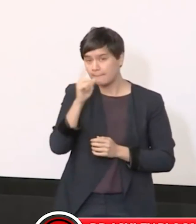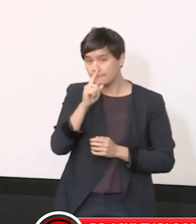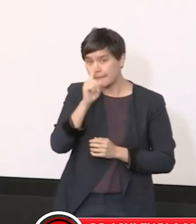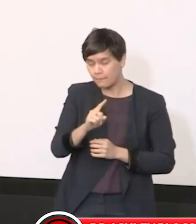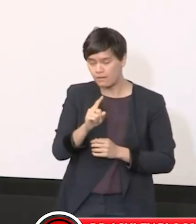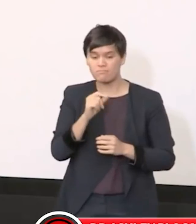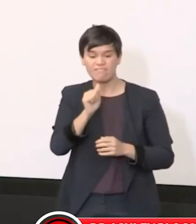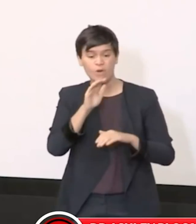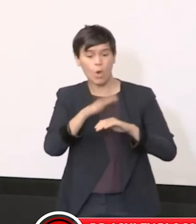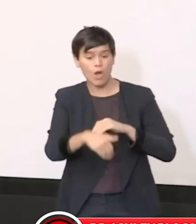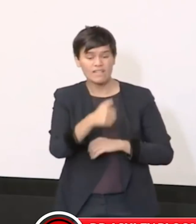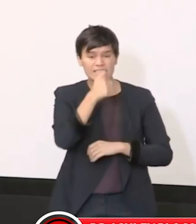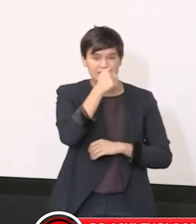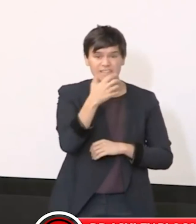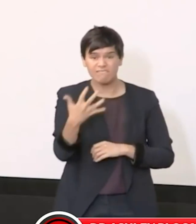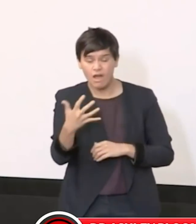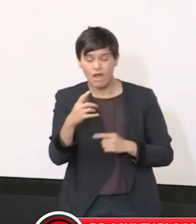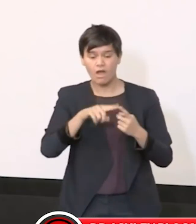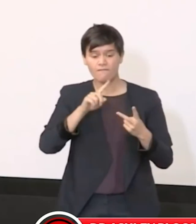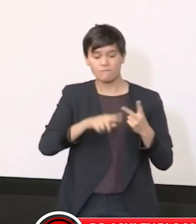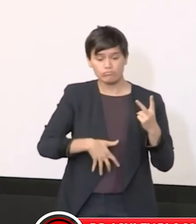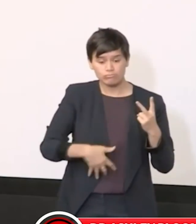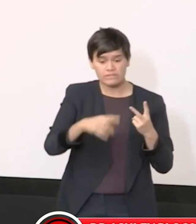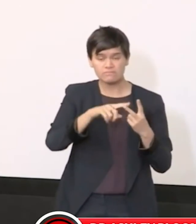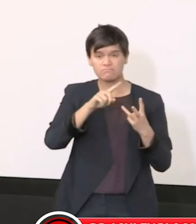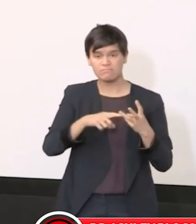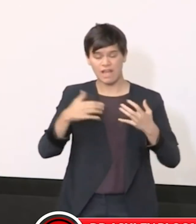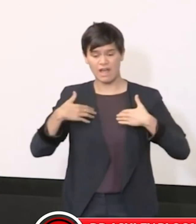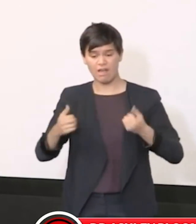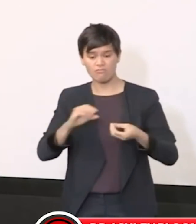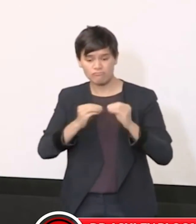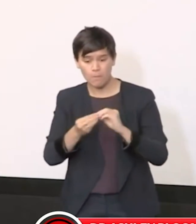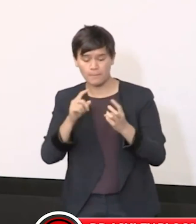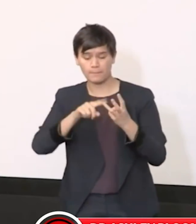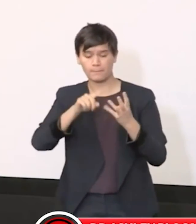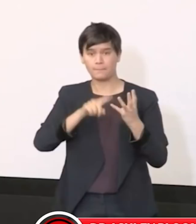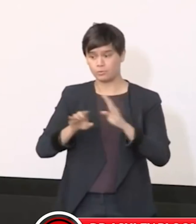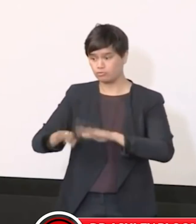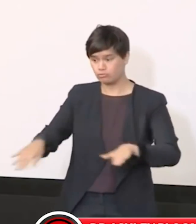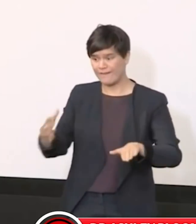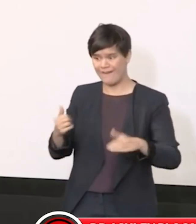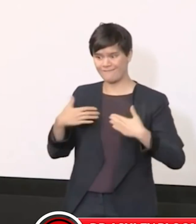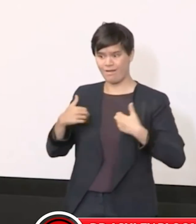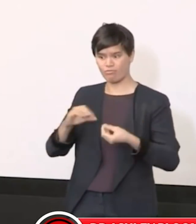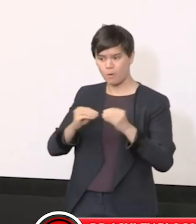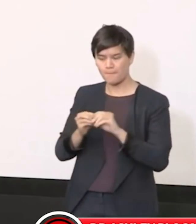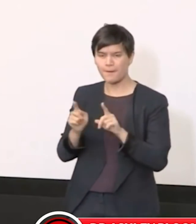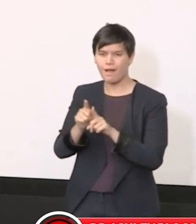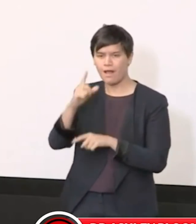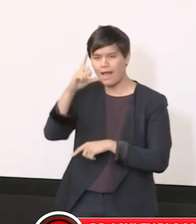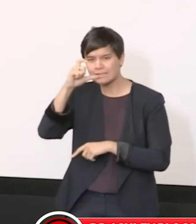65, pregnant women, people with pre-existing conditions, and children with chronic health conditions, particularly respiratory